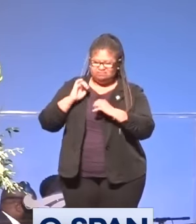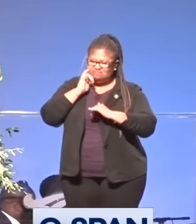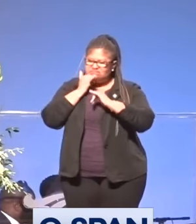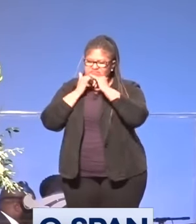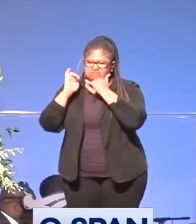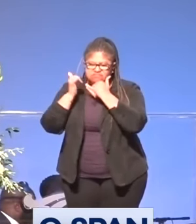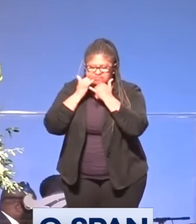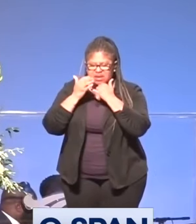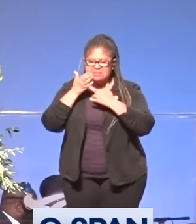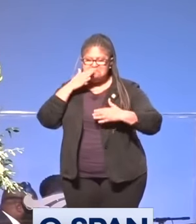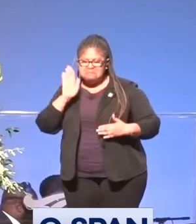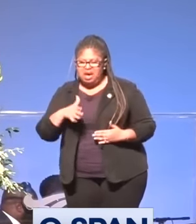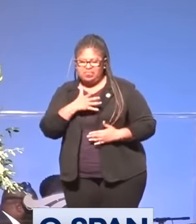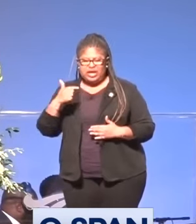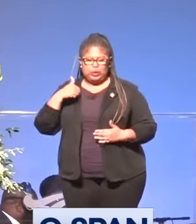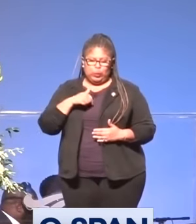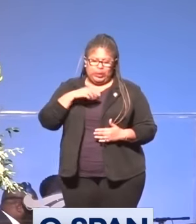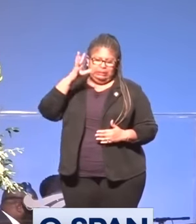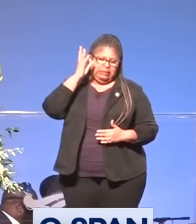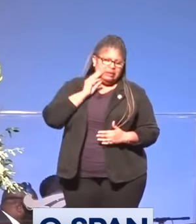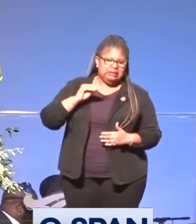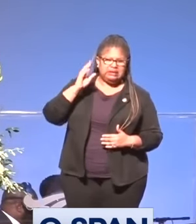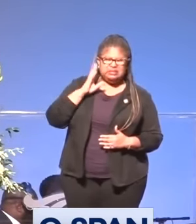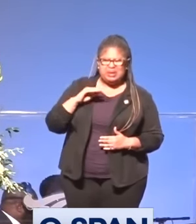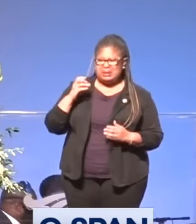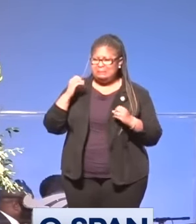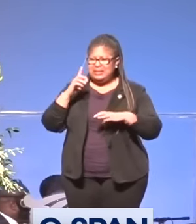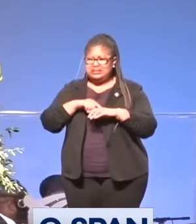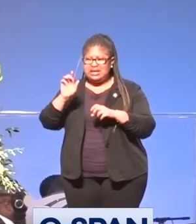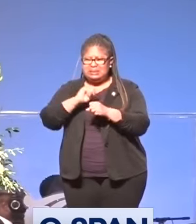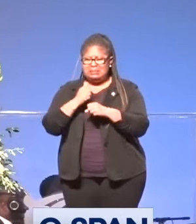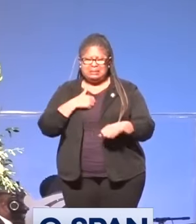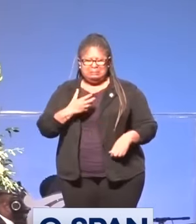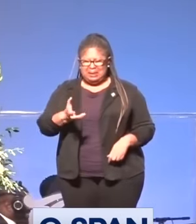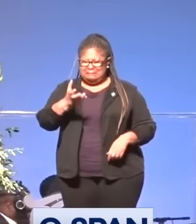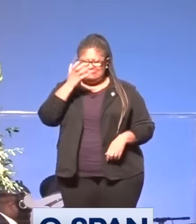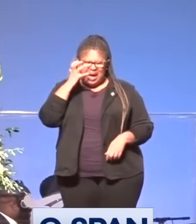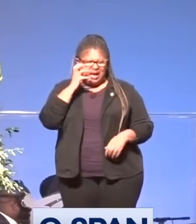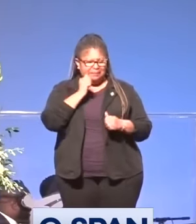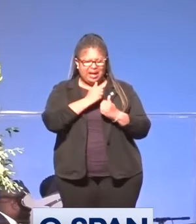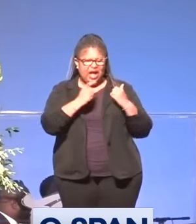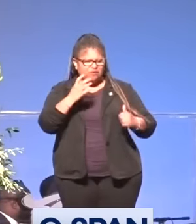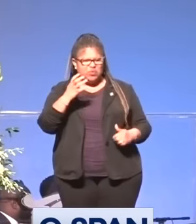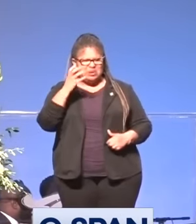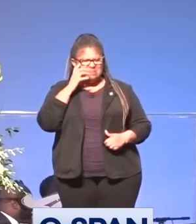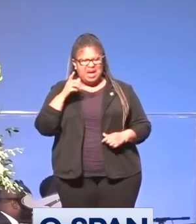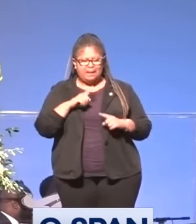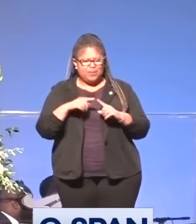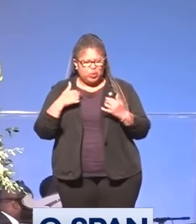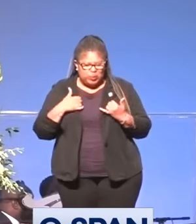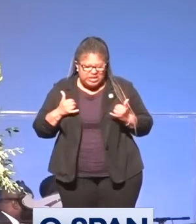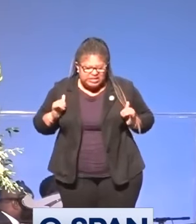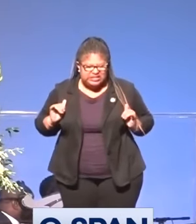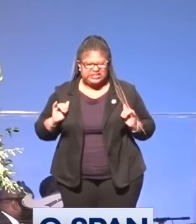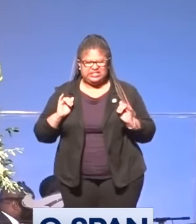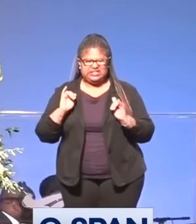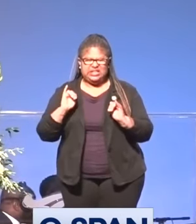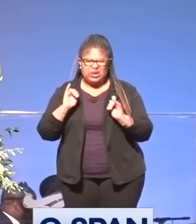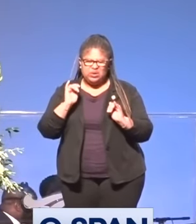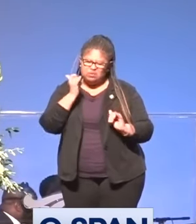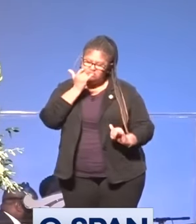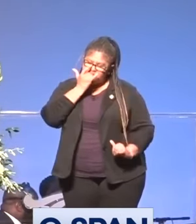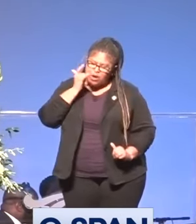through, what we went through, all the times he got make me mad and make everybody mad, we still love him.